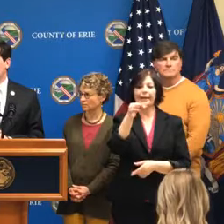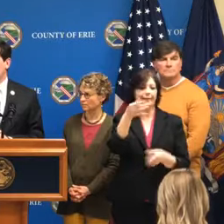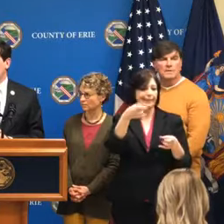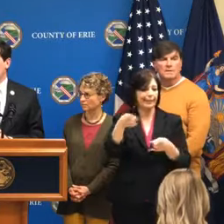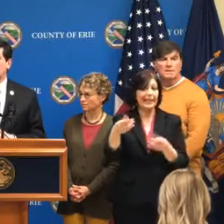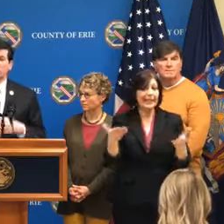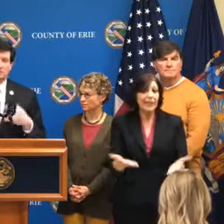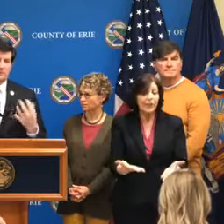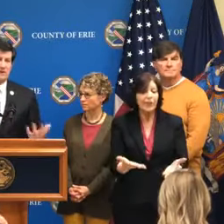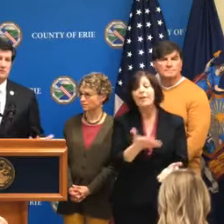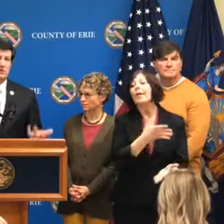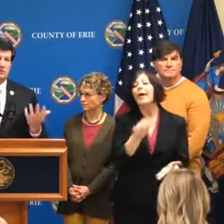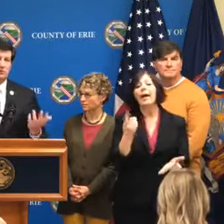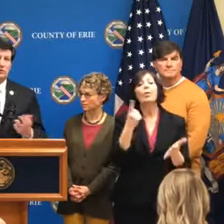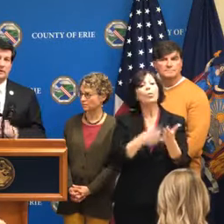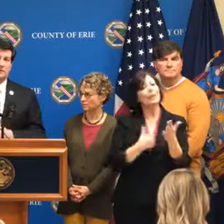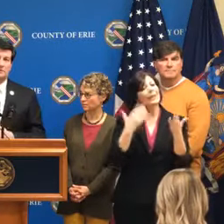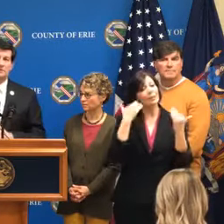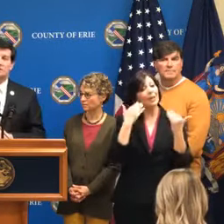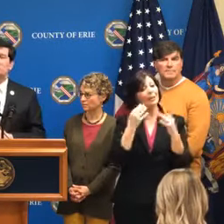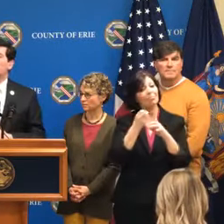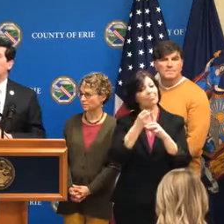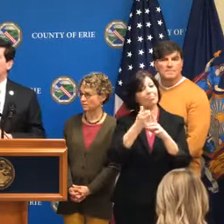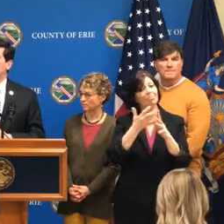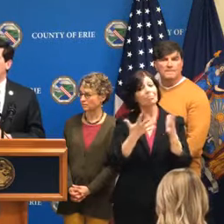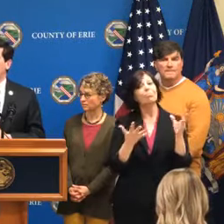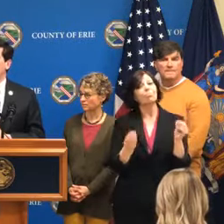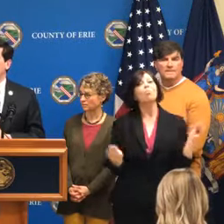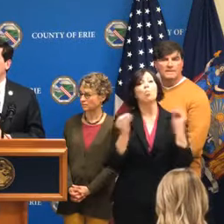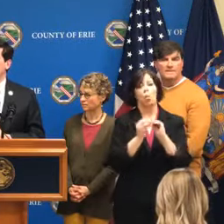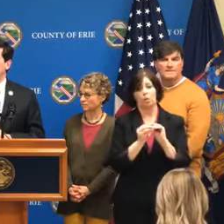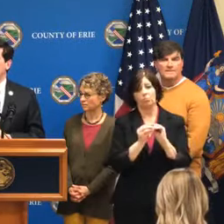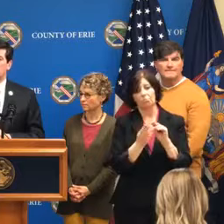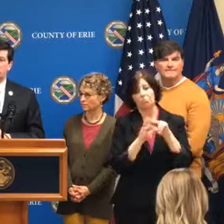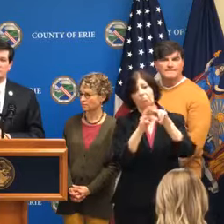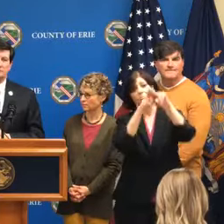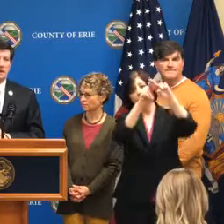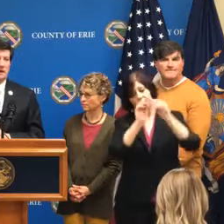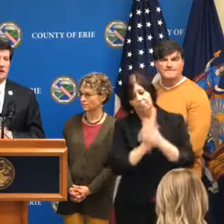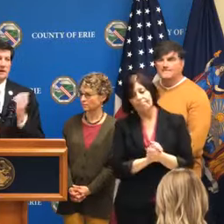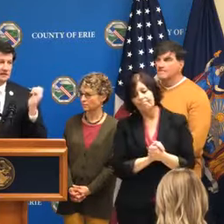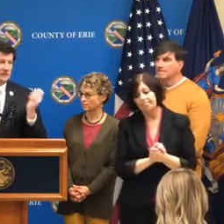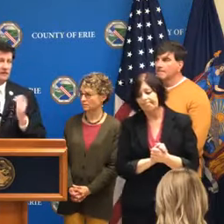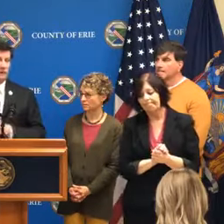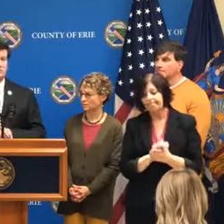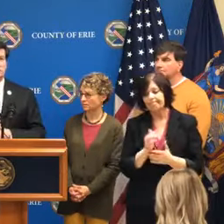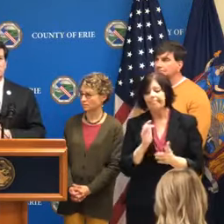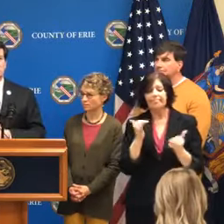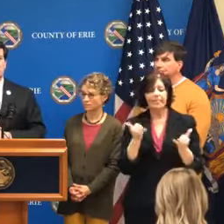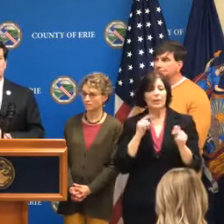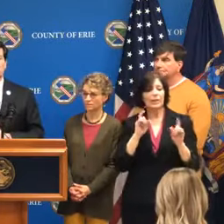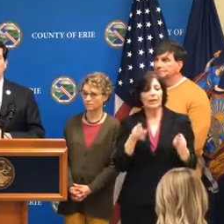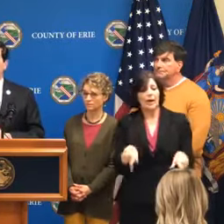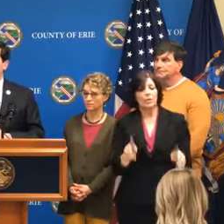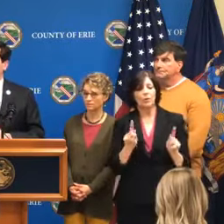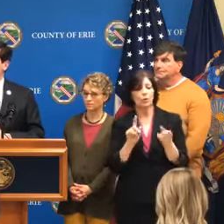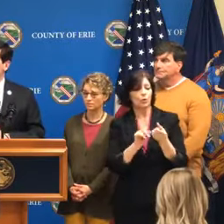community and what we expect to be growing cases in the upcoming days and weeks. I'd like to give the opportunity to